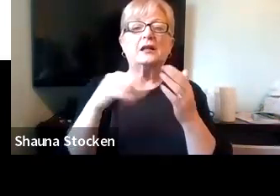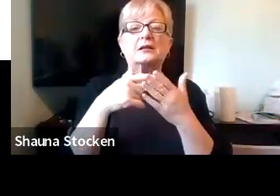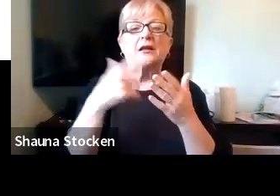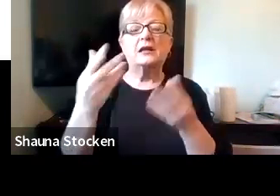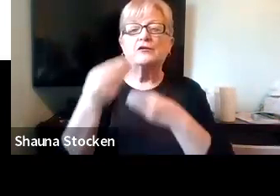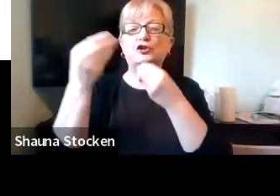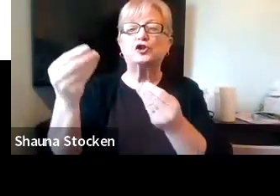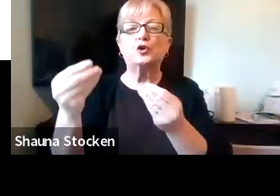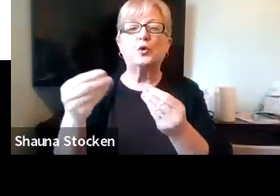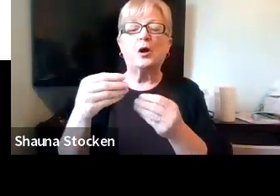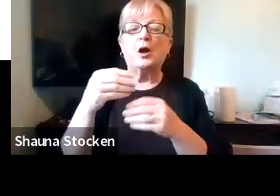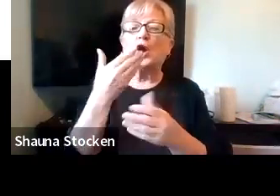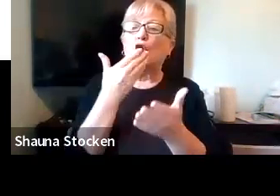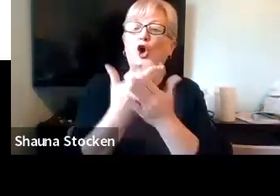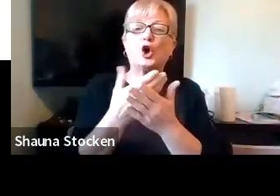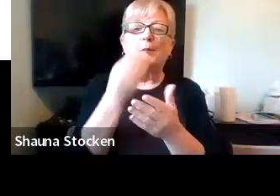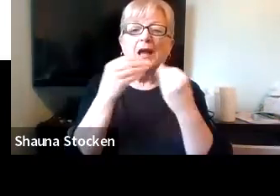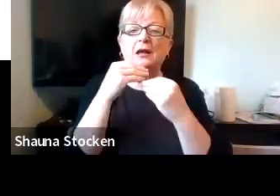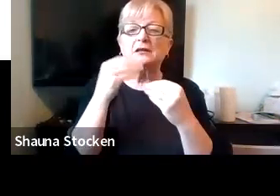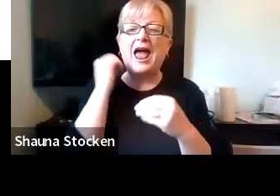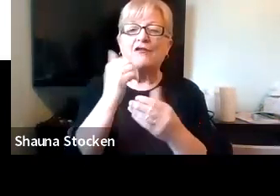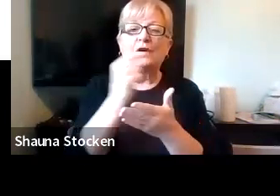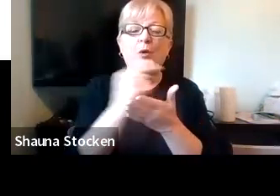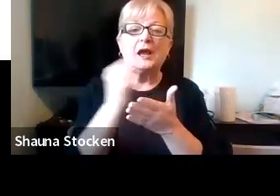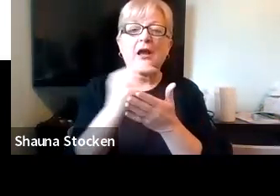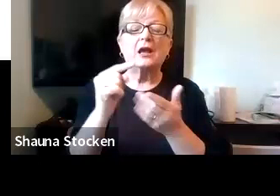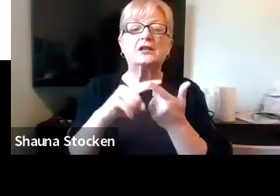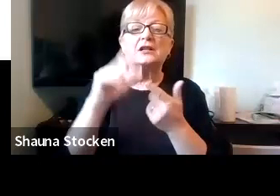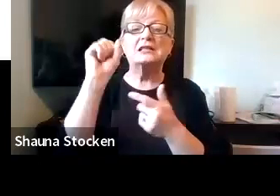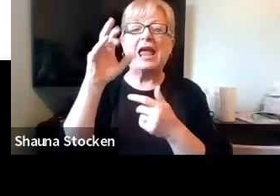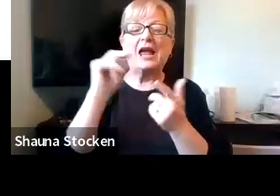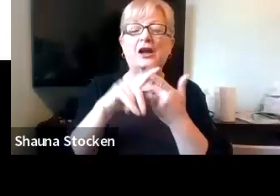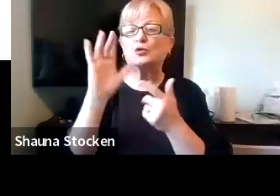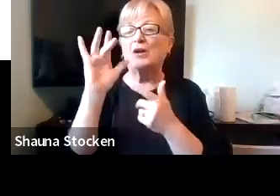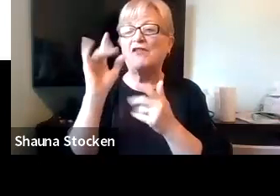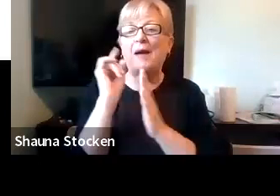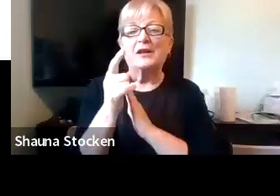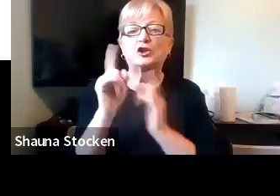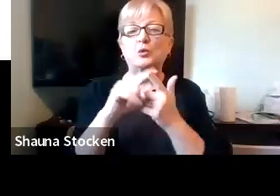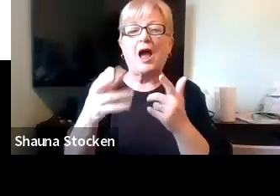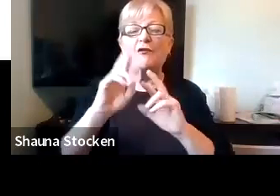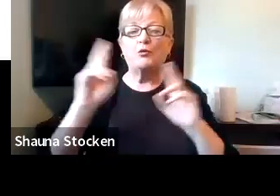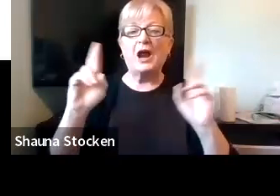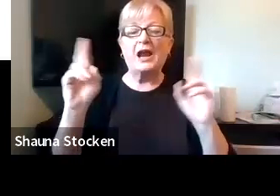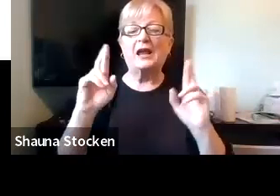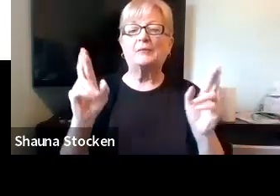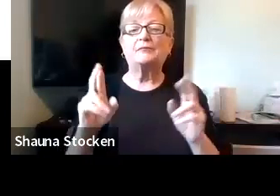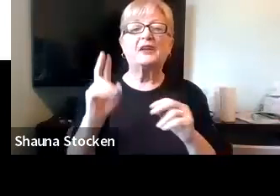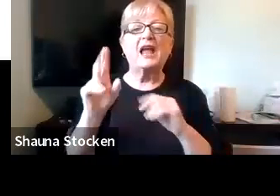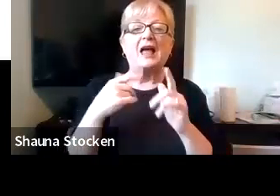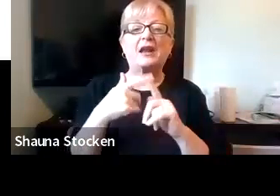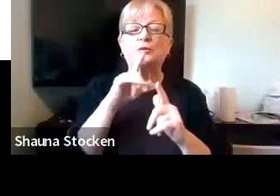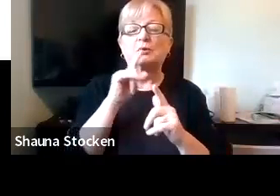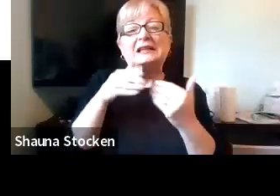single week, and all you have to do is scan a QR code, and within 25 minutes you will have an incredible meal ready to eat. They also have an app with a ton of really